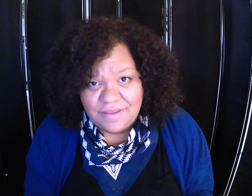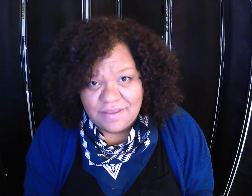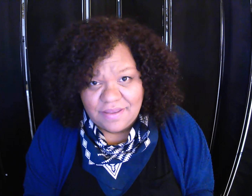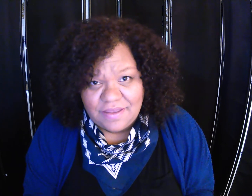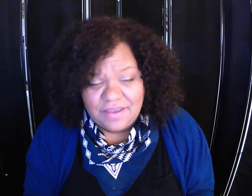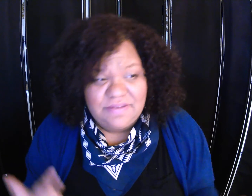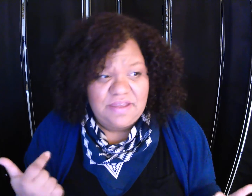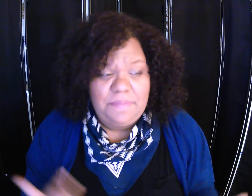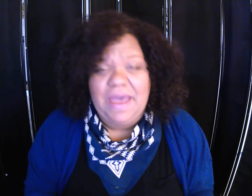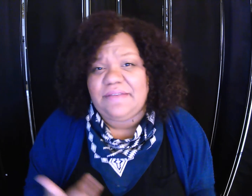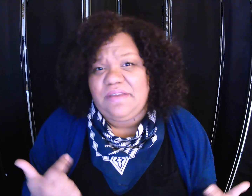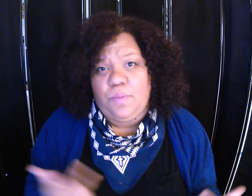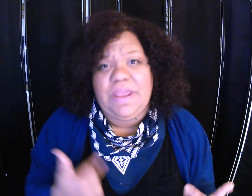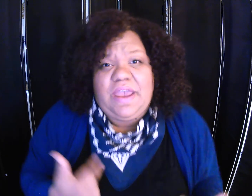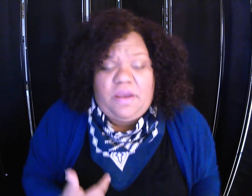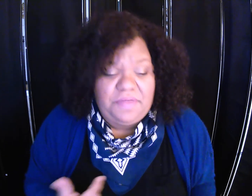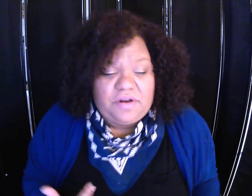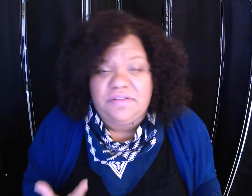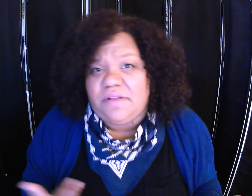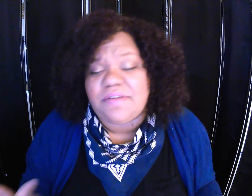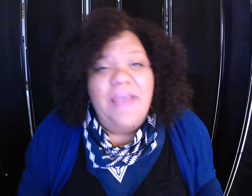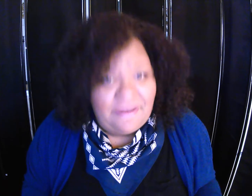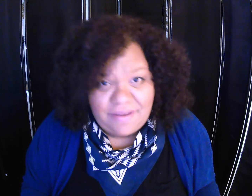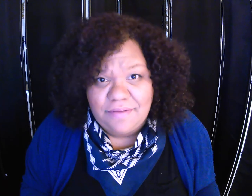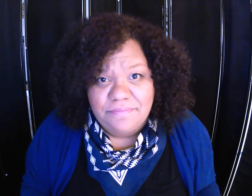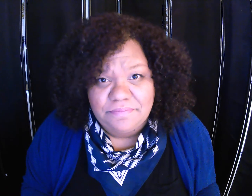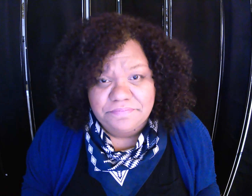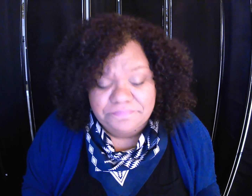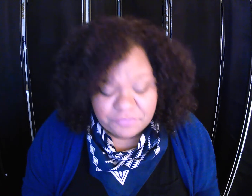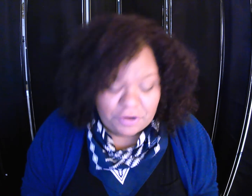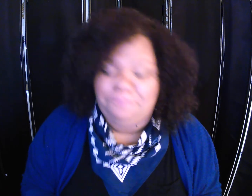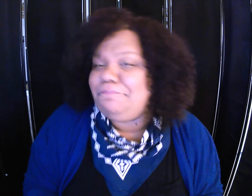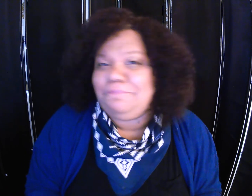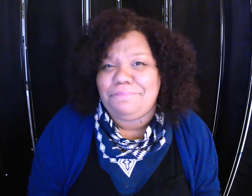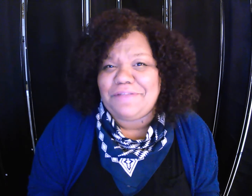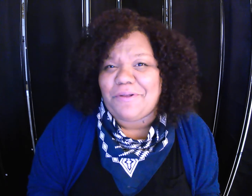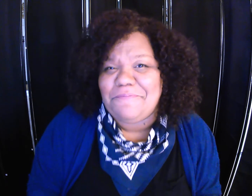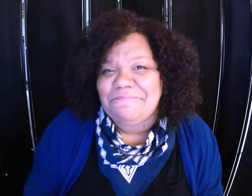is the capacity we carry within ourselves to have it. So, that's all.